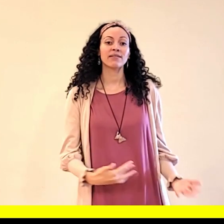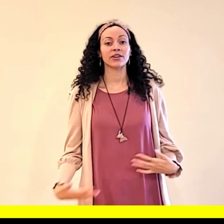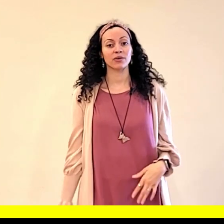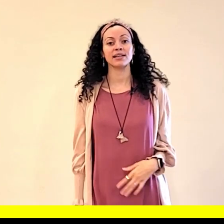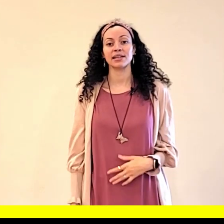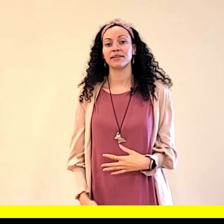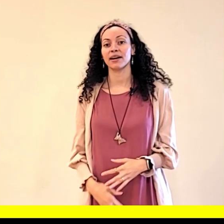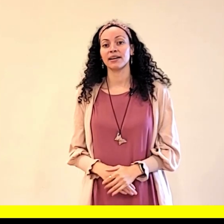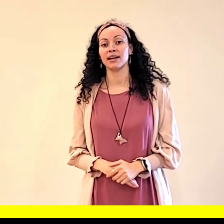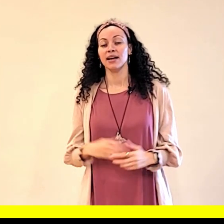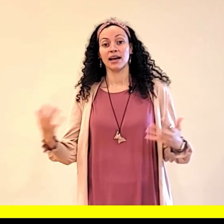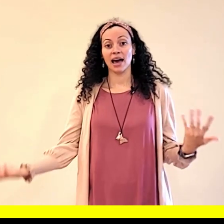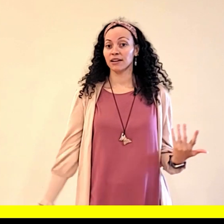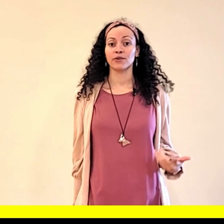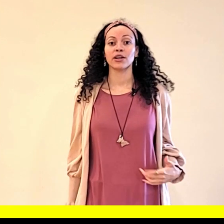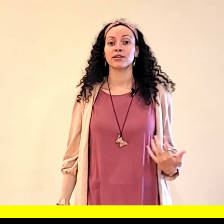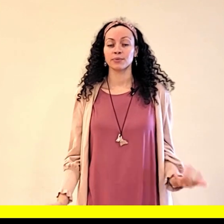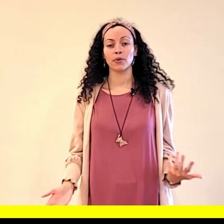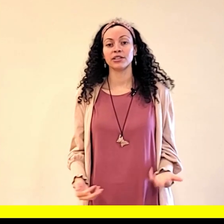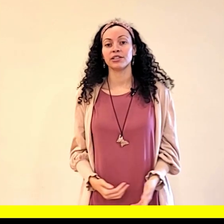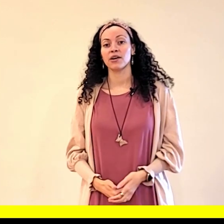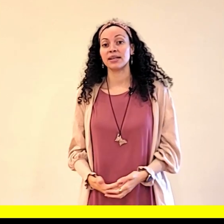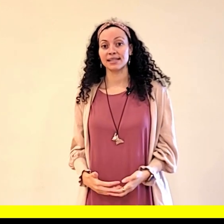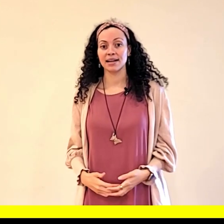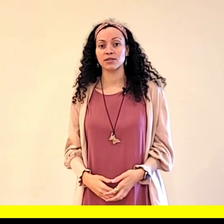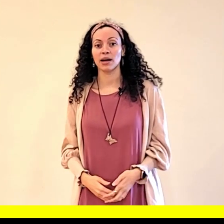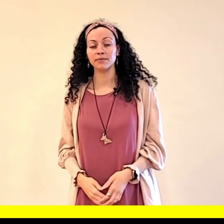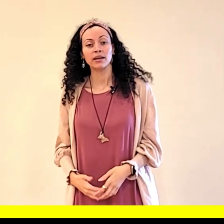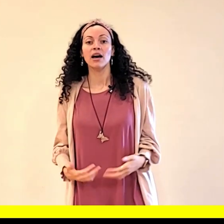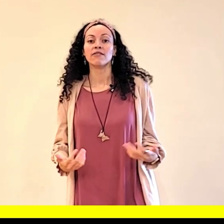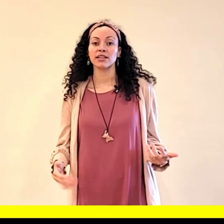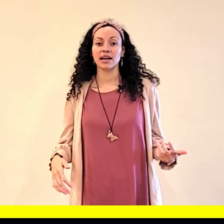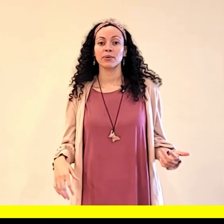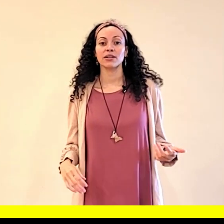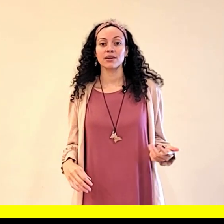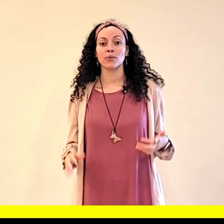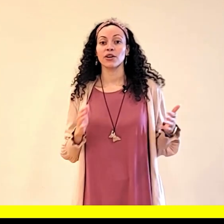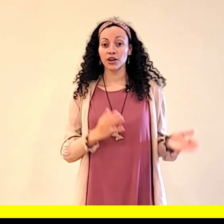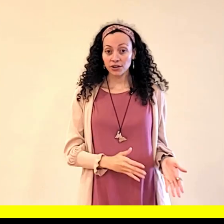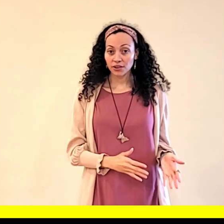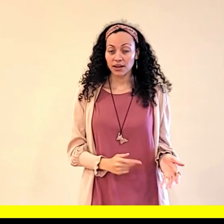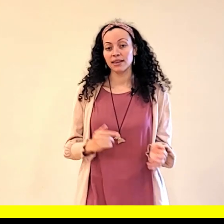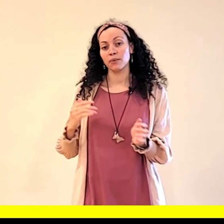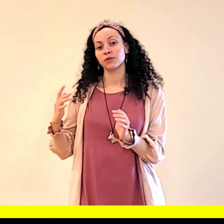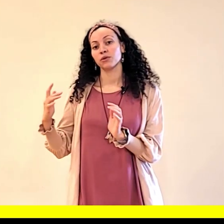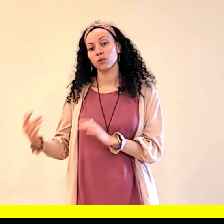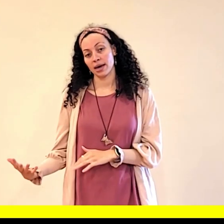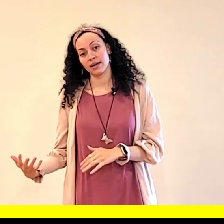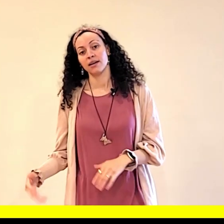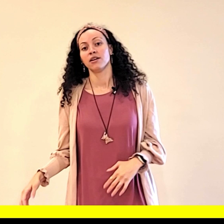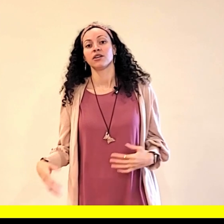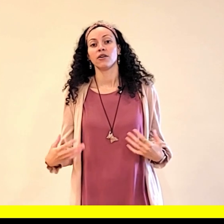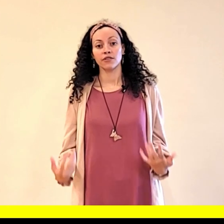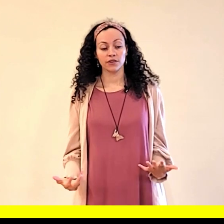We do have earthquakes here and there in California, so it's important to know this sign as well. For this sign, we're going to start with earth, and then we'll do